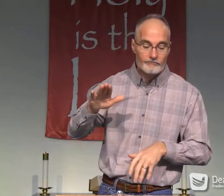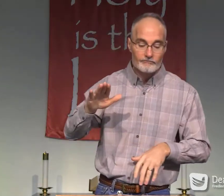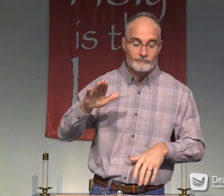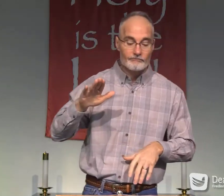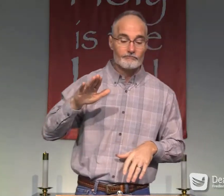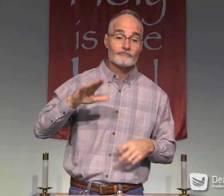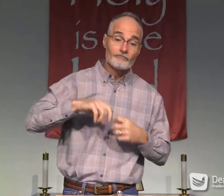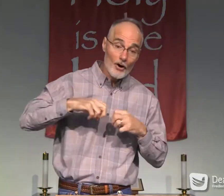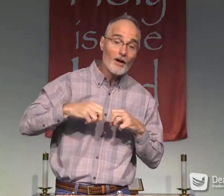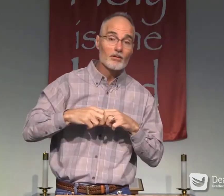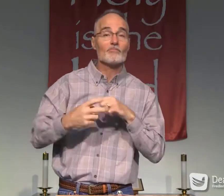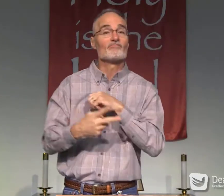their valuable things.